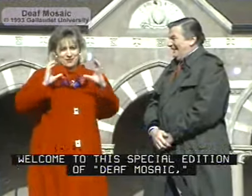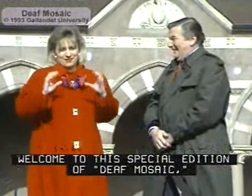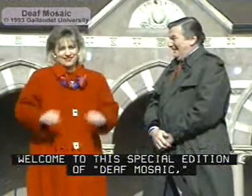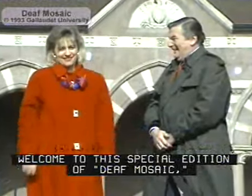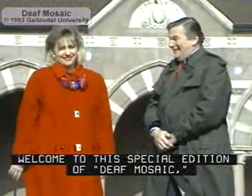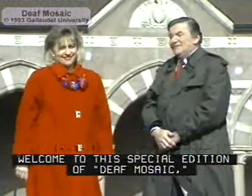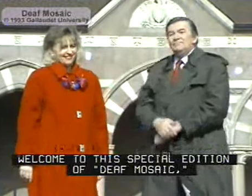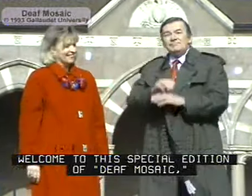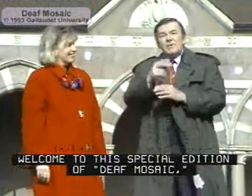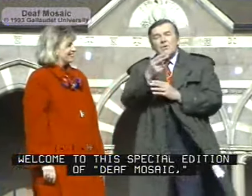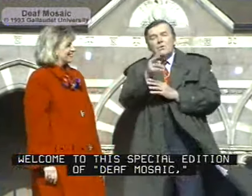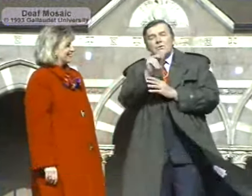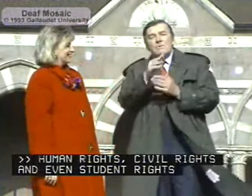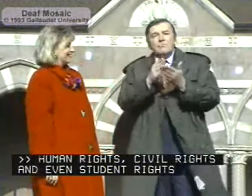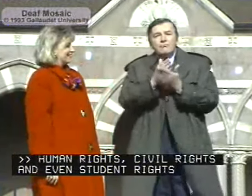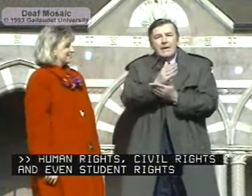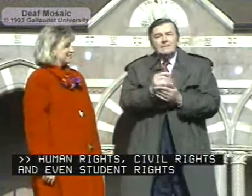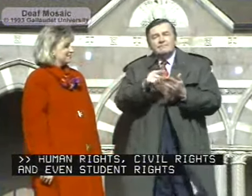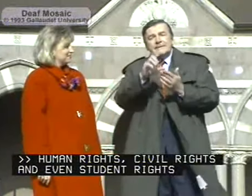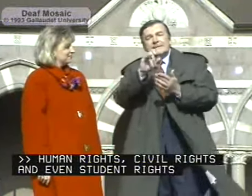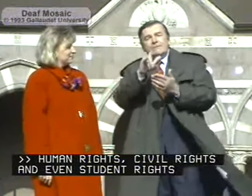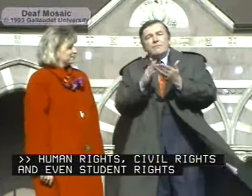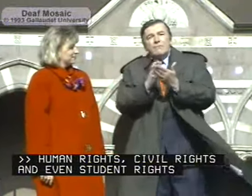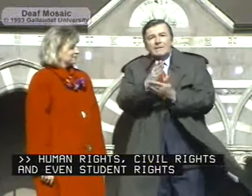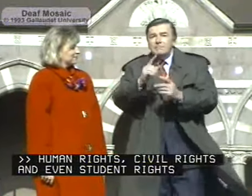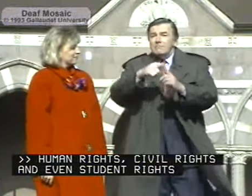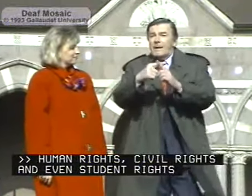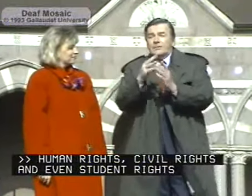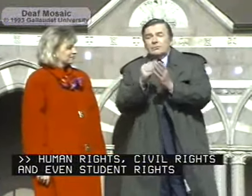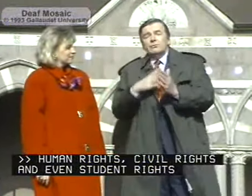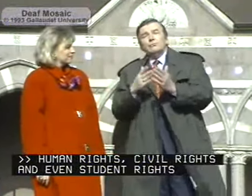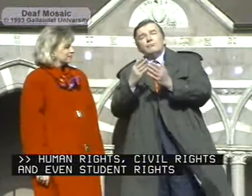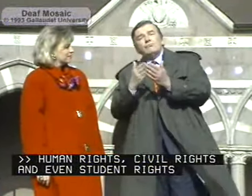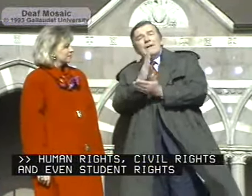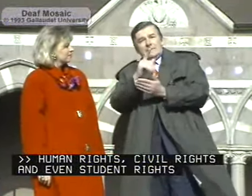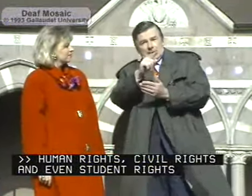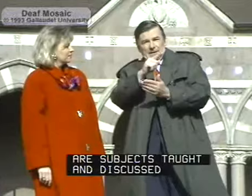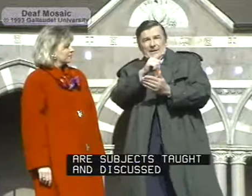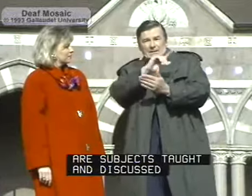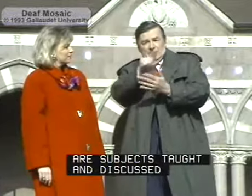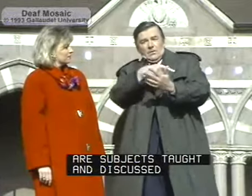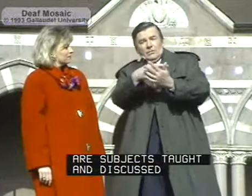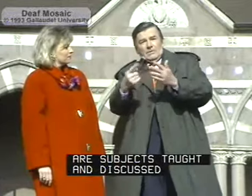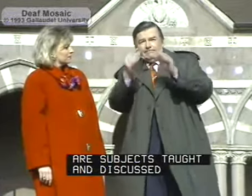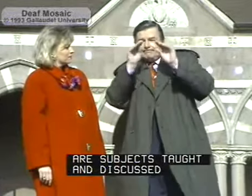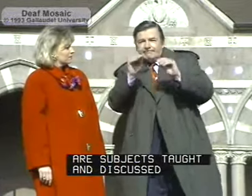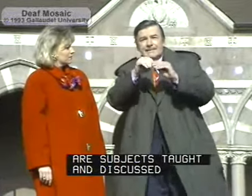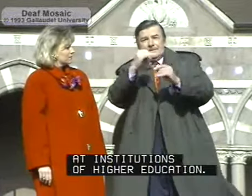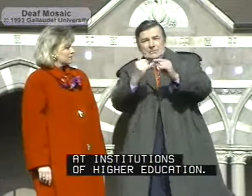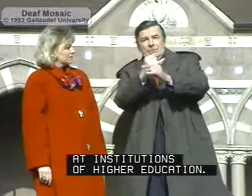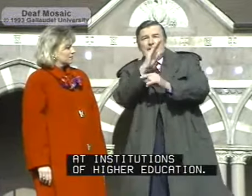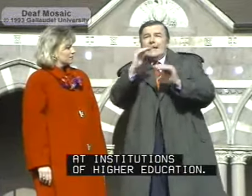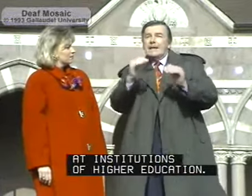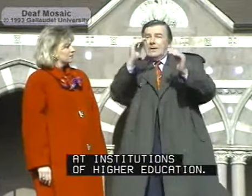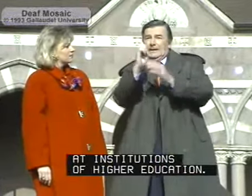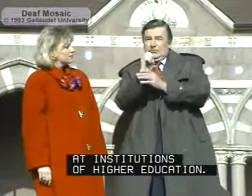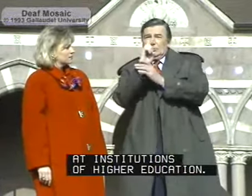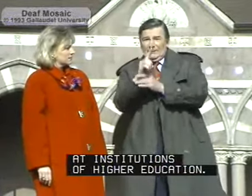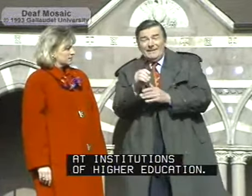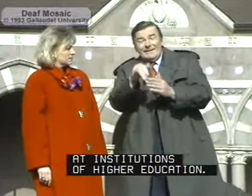Mosaic. Human rights, civil rights, and even student rights are subjects taught and discussed at institutions of higher